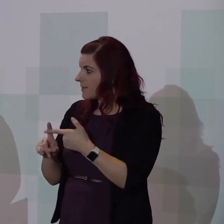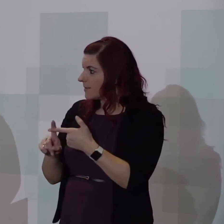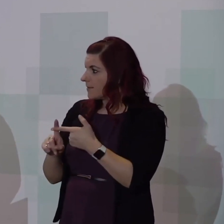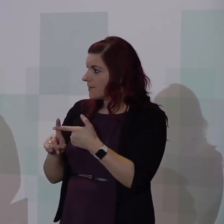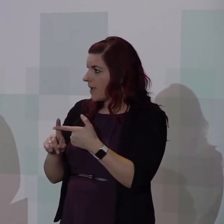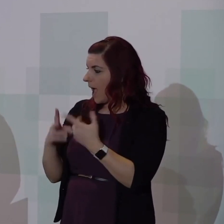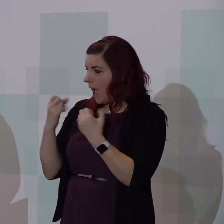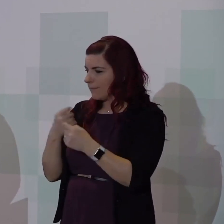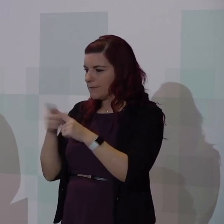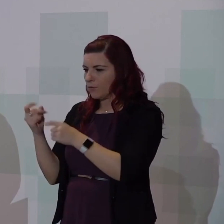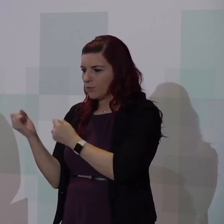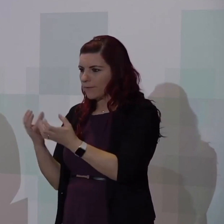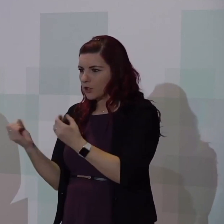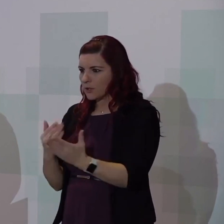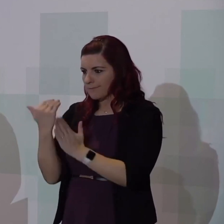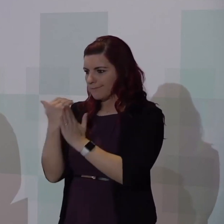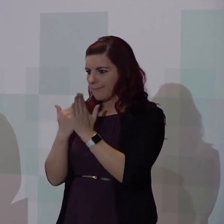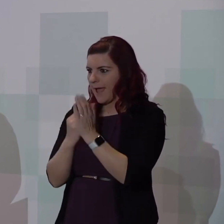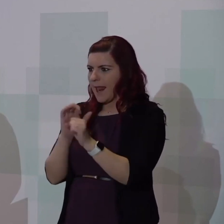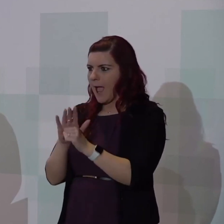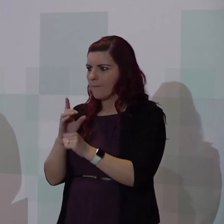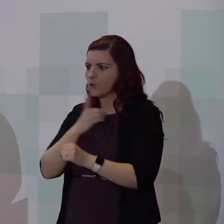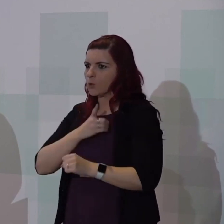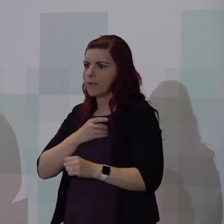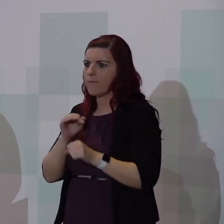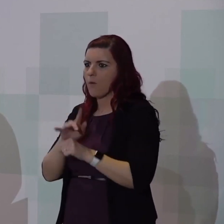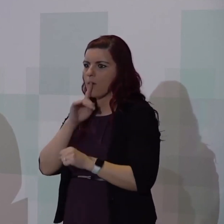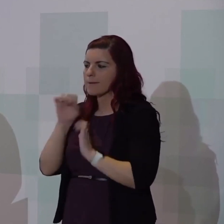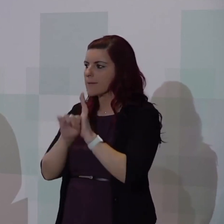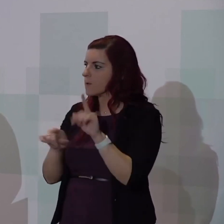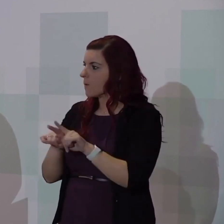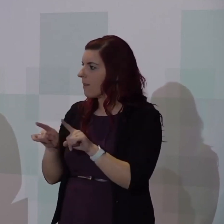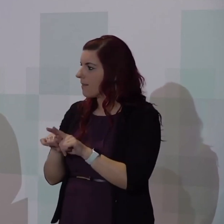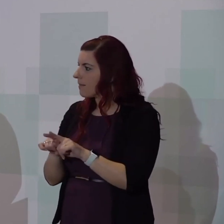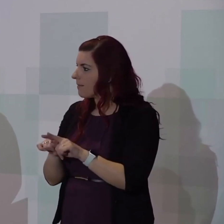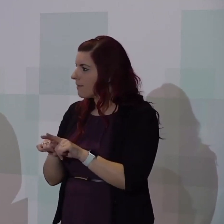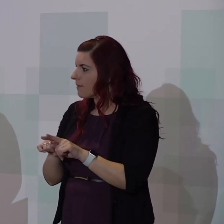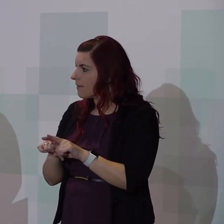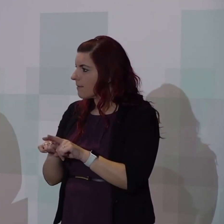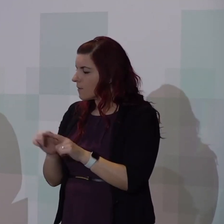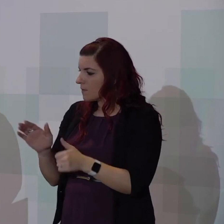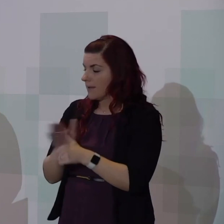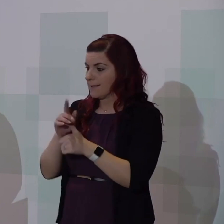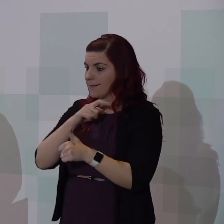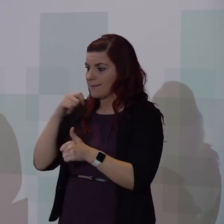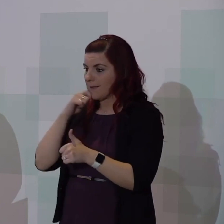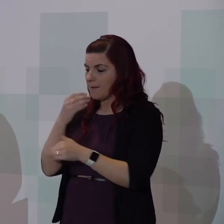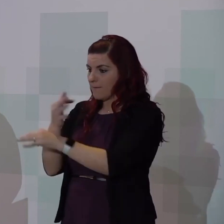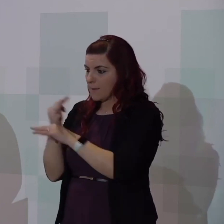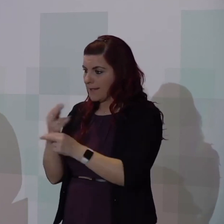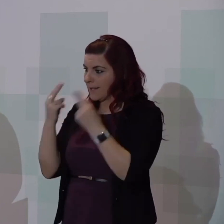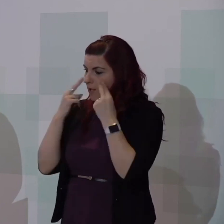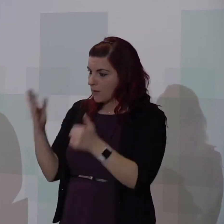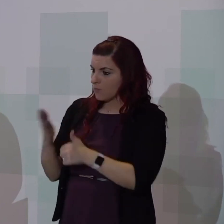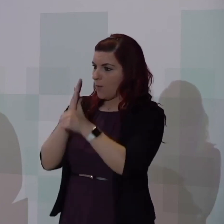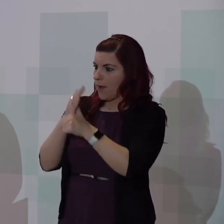provisions imposing duties on the state. Point 1 recognises the family as the natural, primary and fundamental